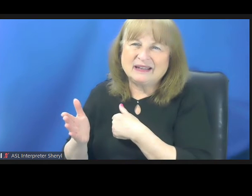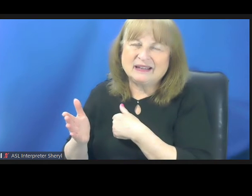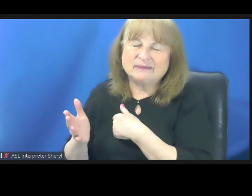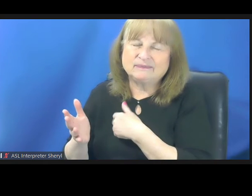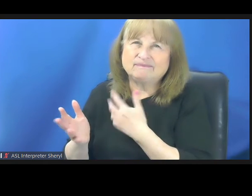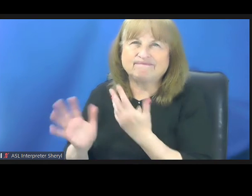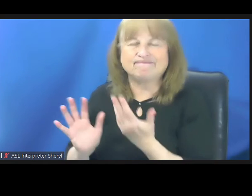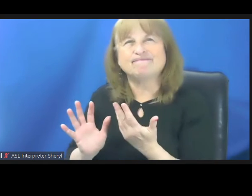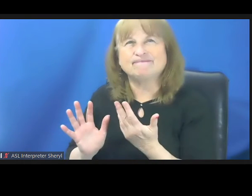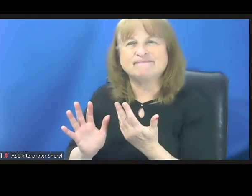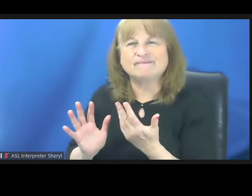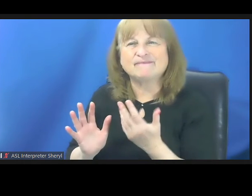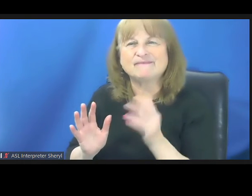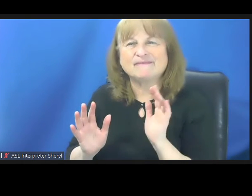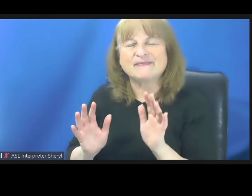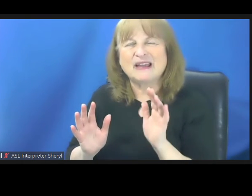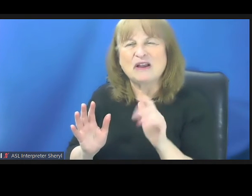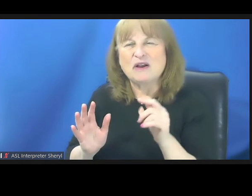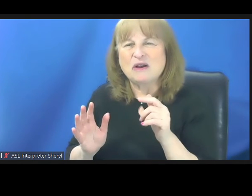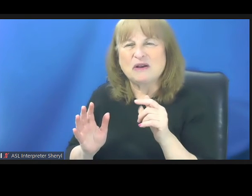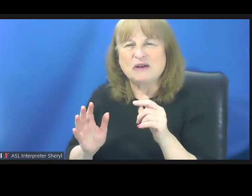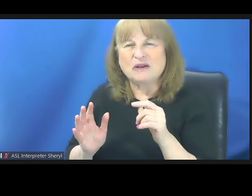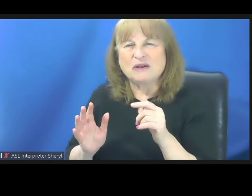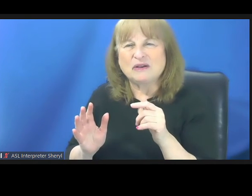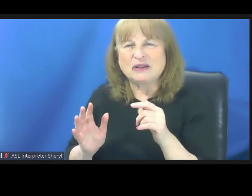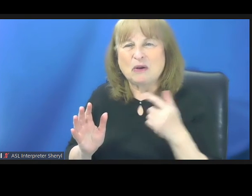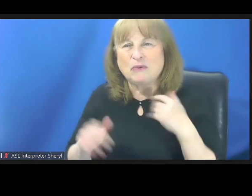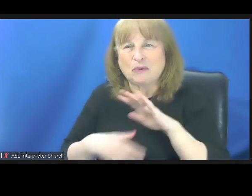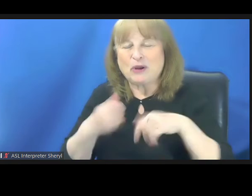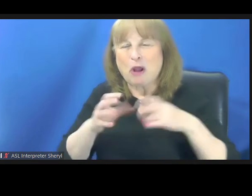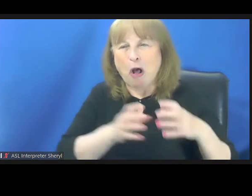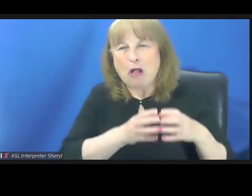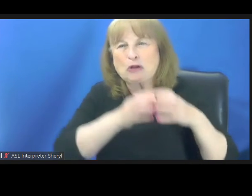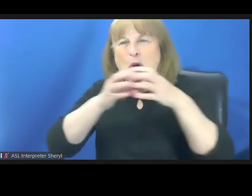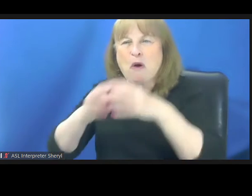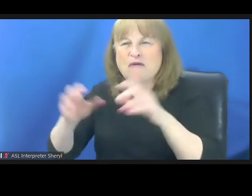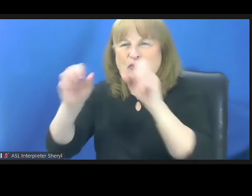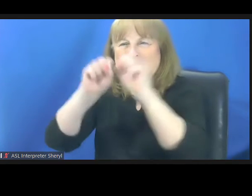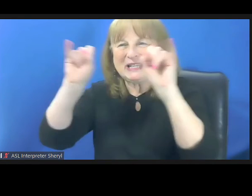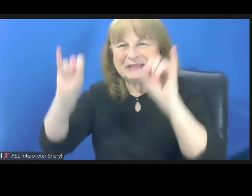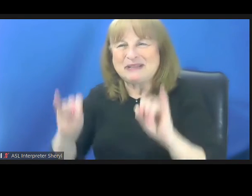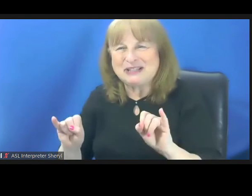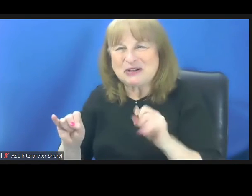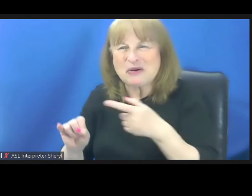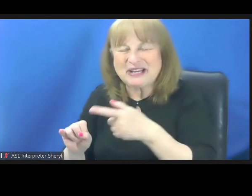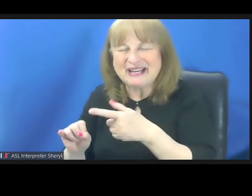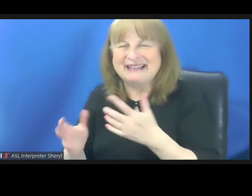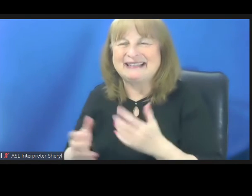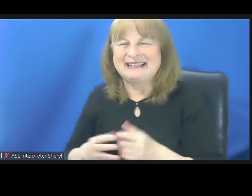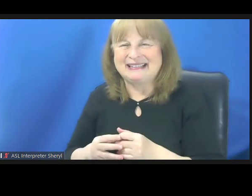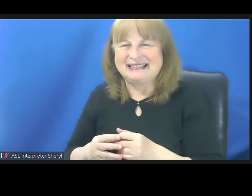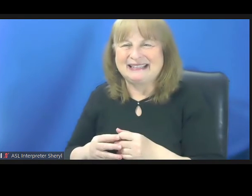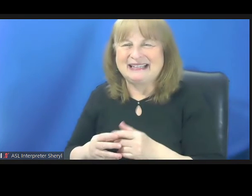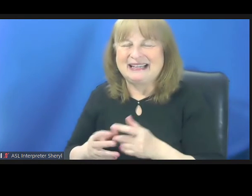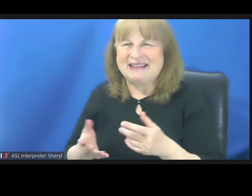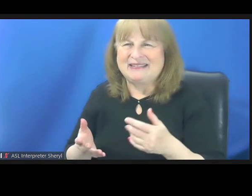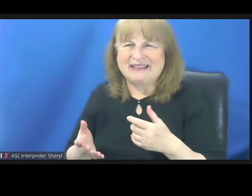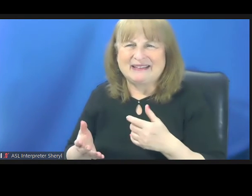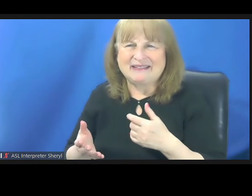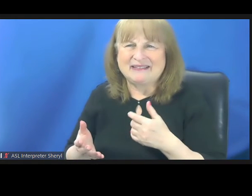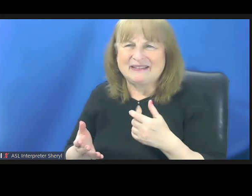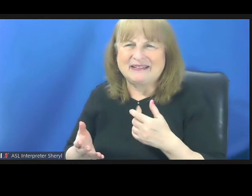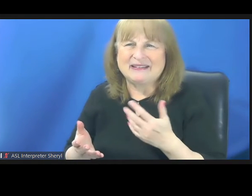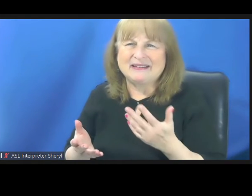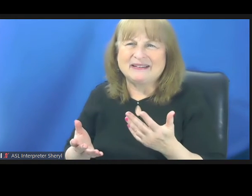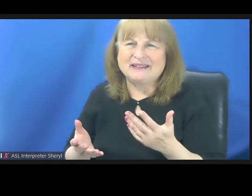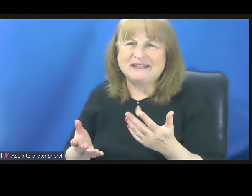once this is all going over to the Smithsonian, it will have these field notes